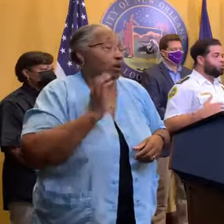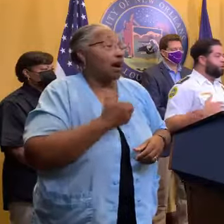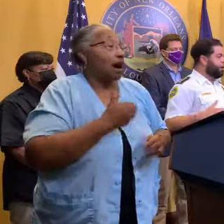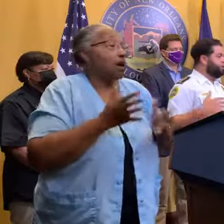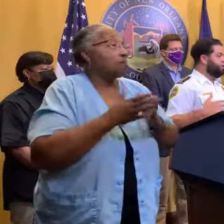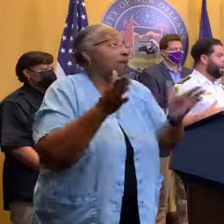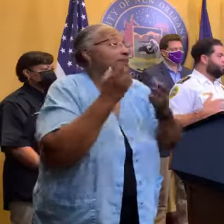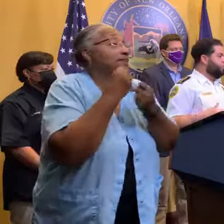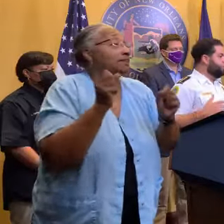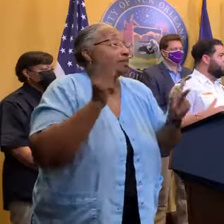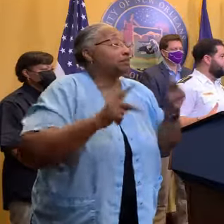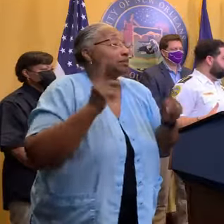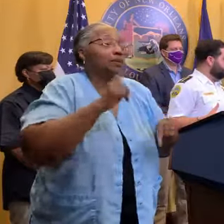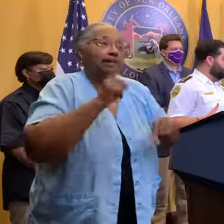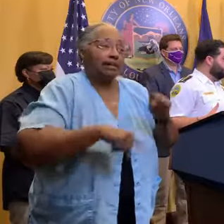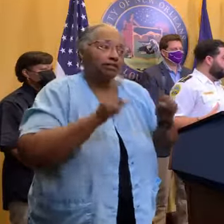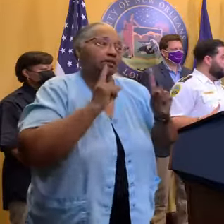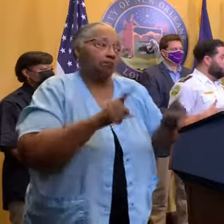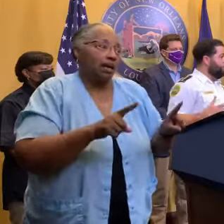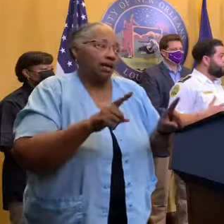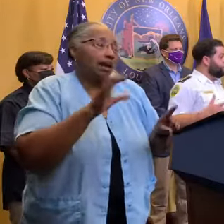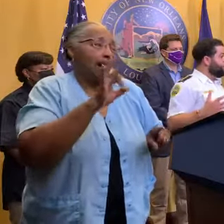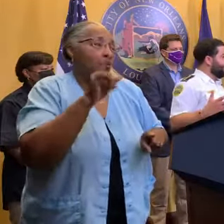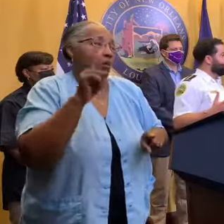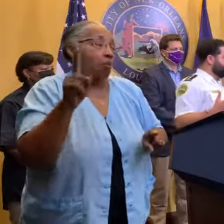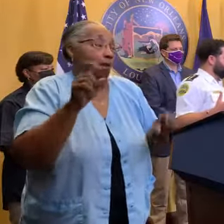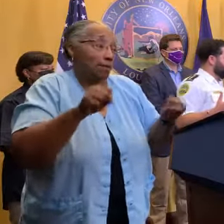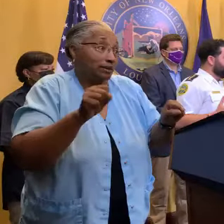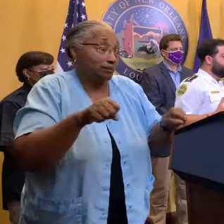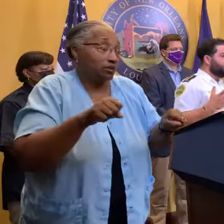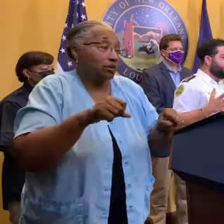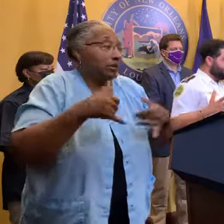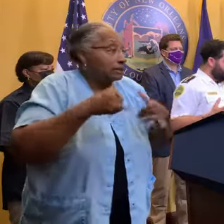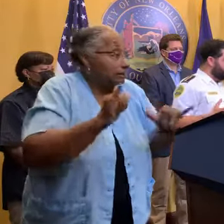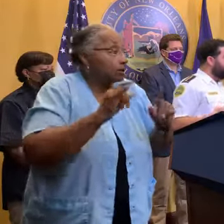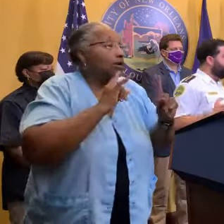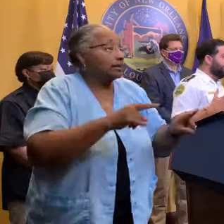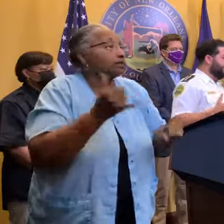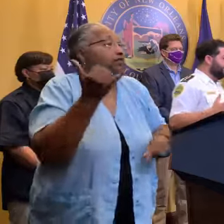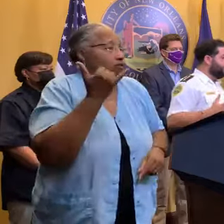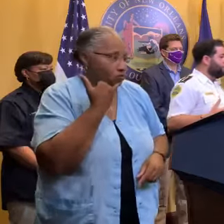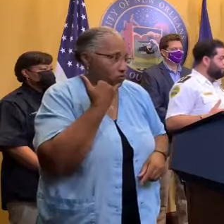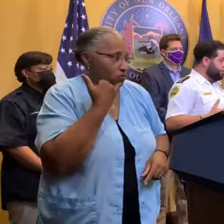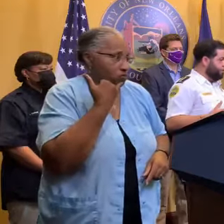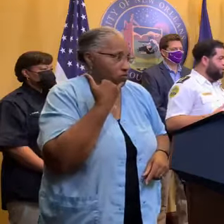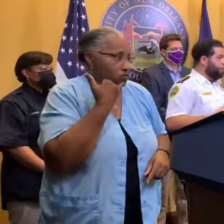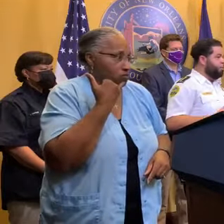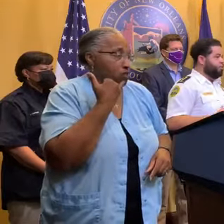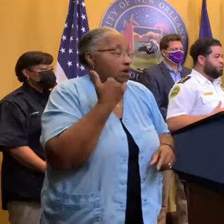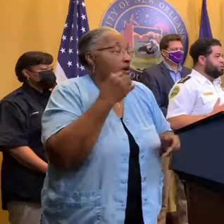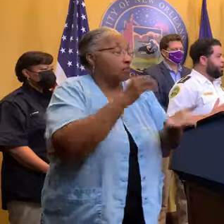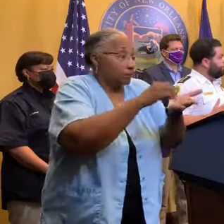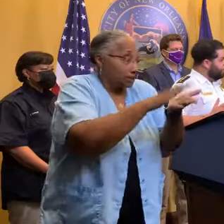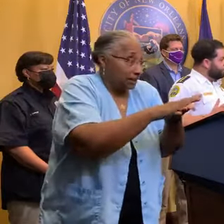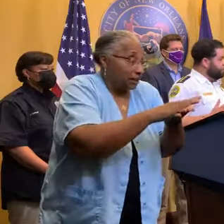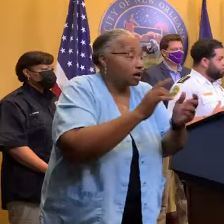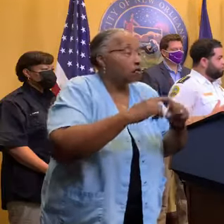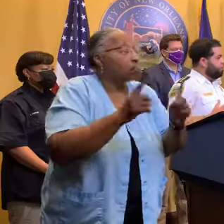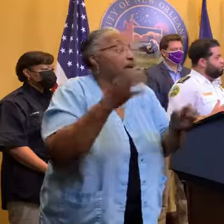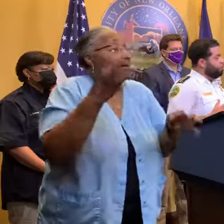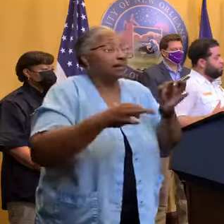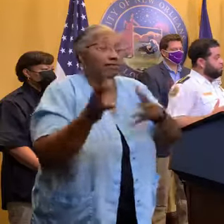to respond to 911 calls. The phone will still be answered. We still will take the call and get into the system. But if sustained winds